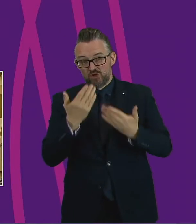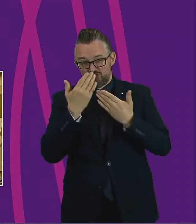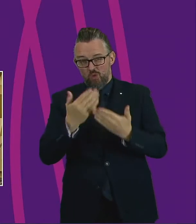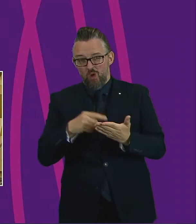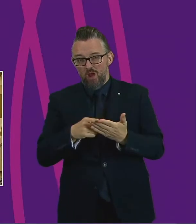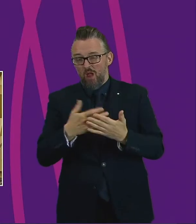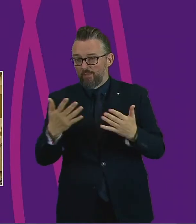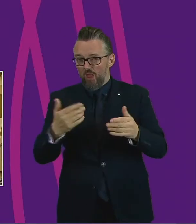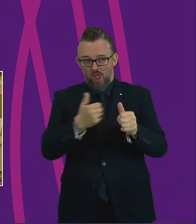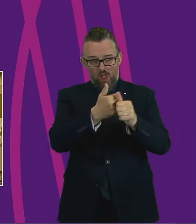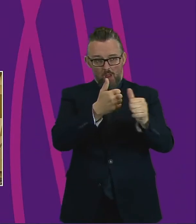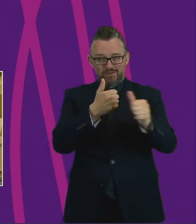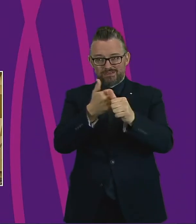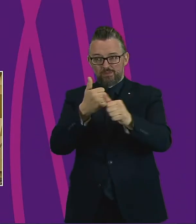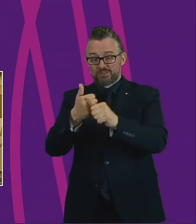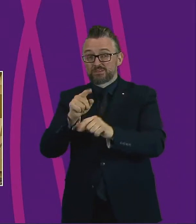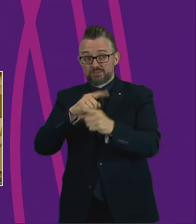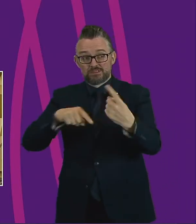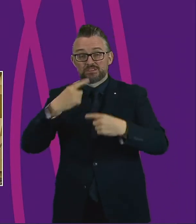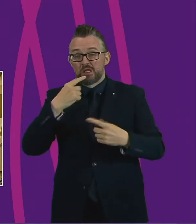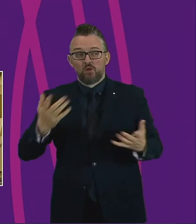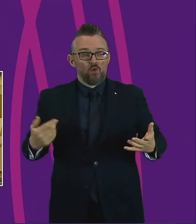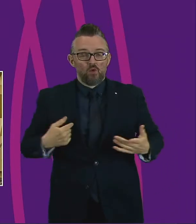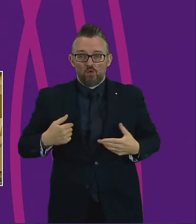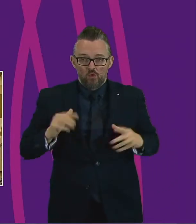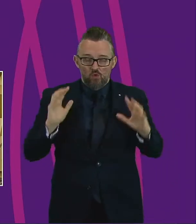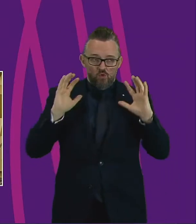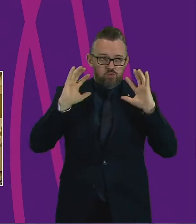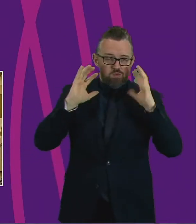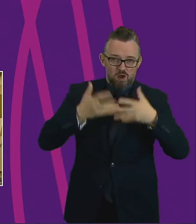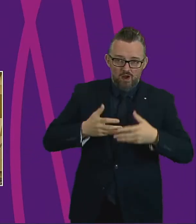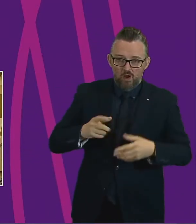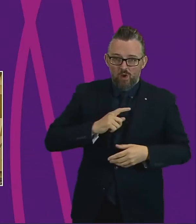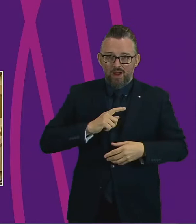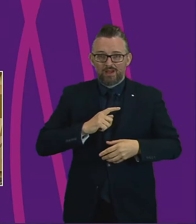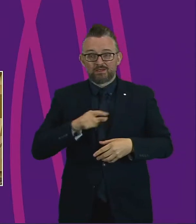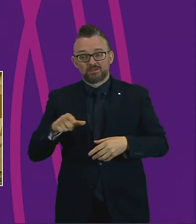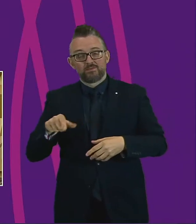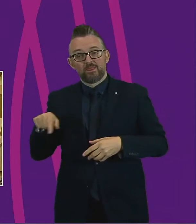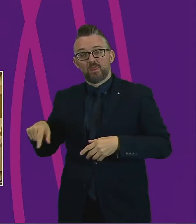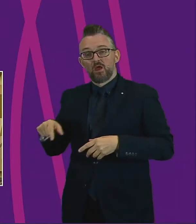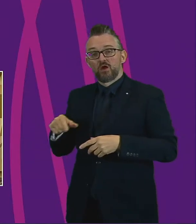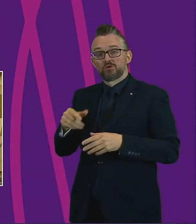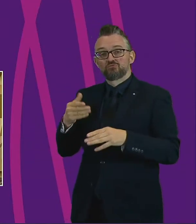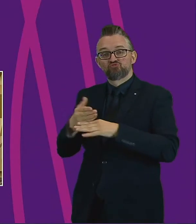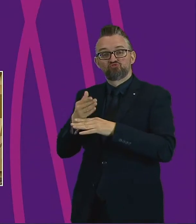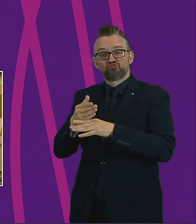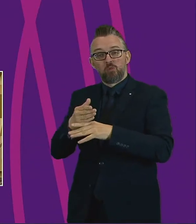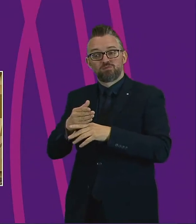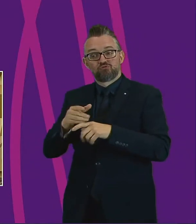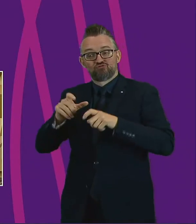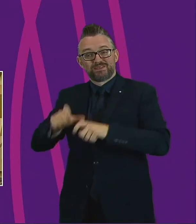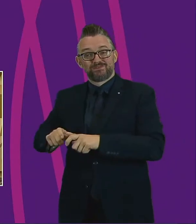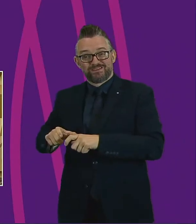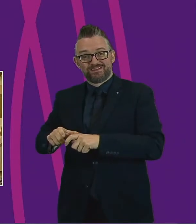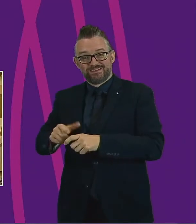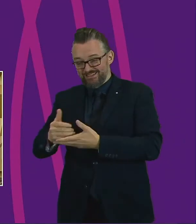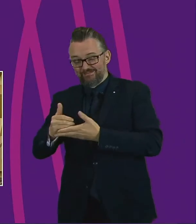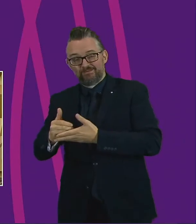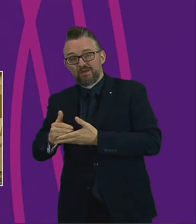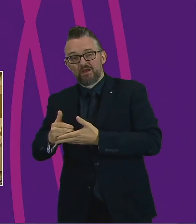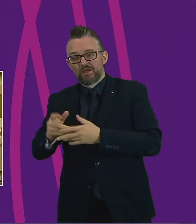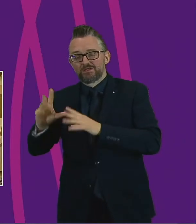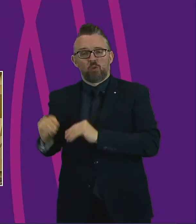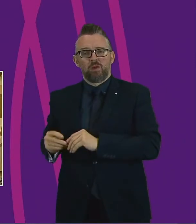of companies that are expressing concern about the impact of a premature ending of the job retention scheme. So other countries, and